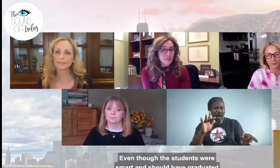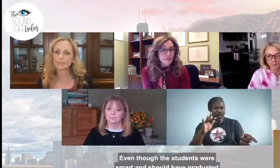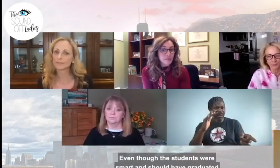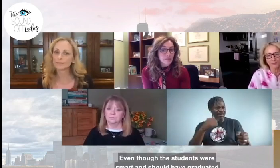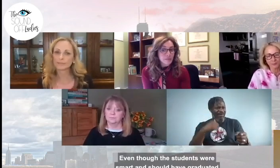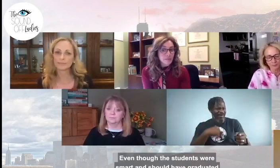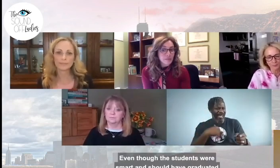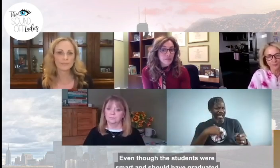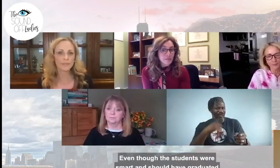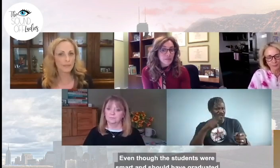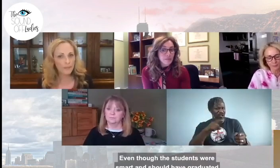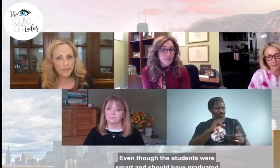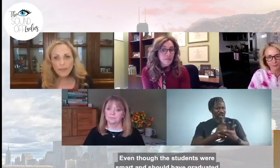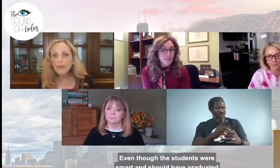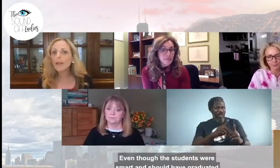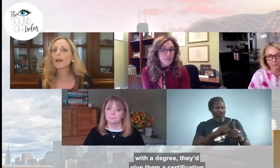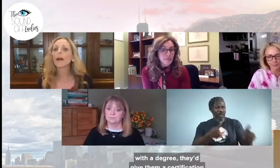resistant and would degrade the deaf student.